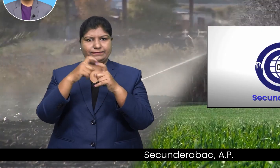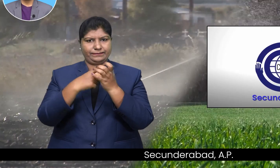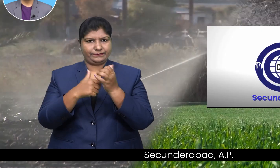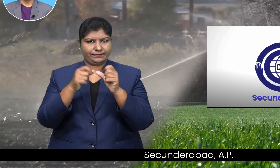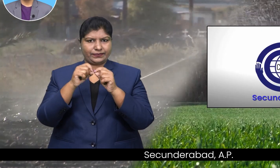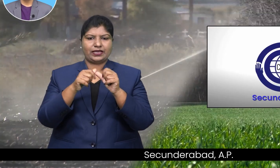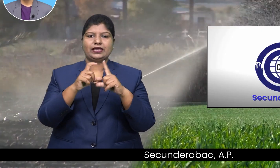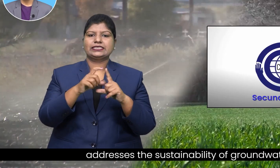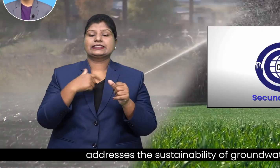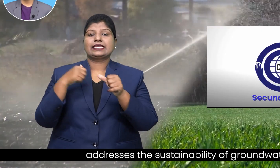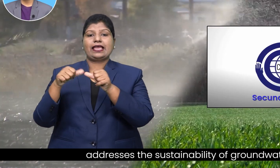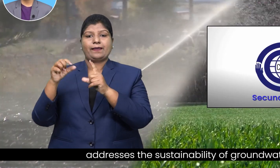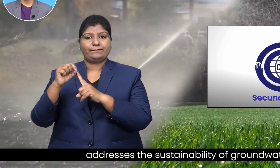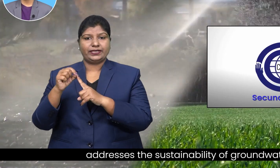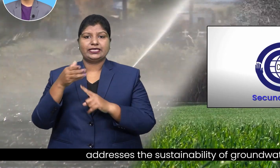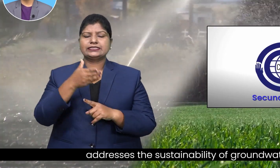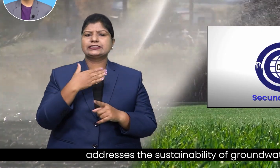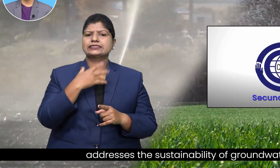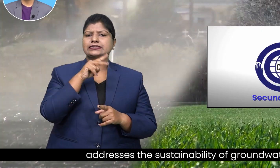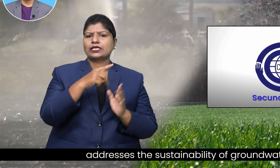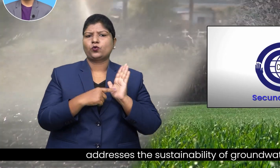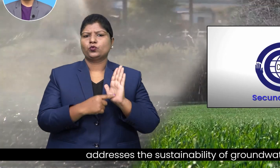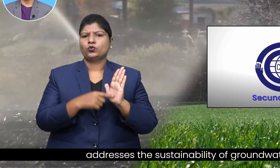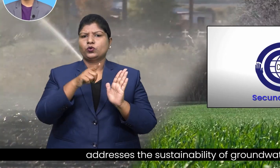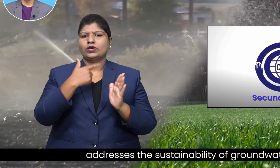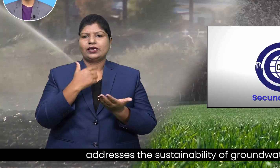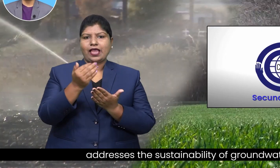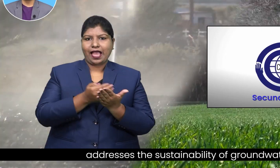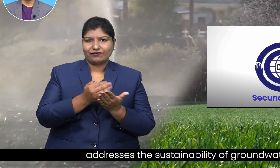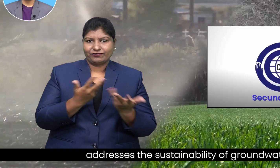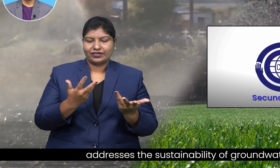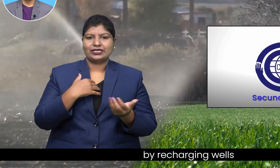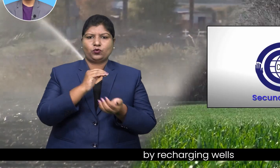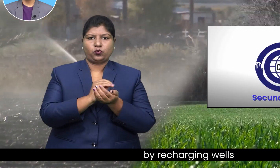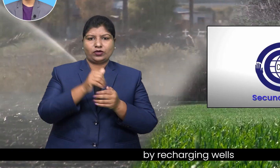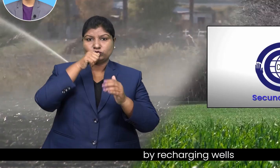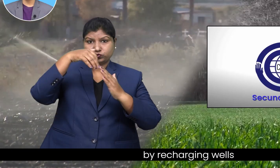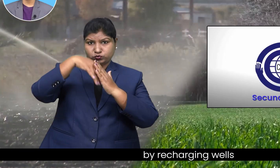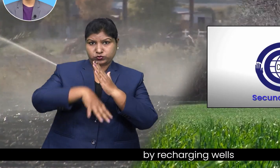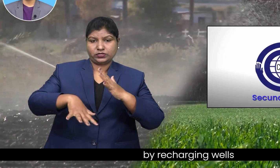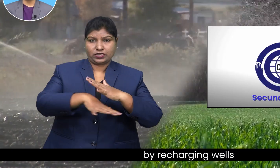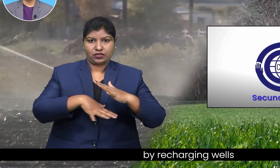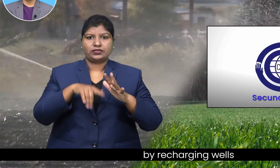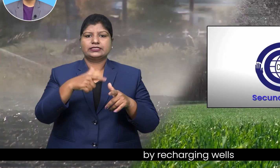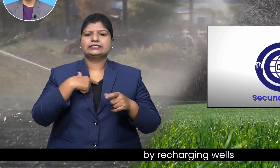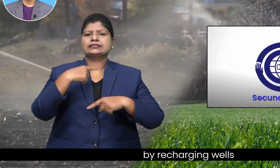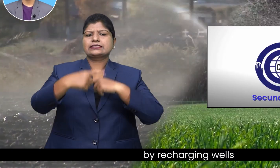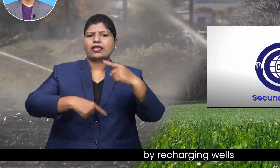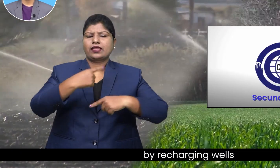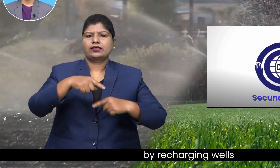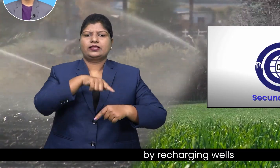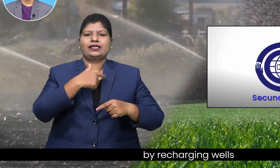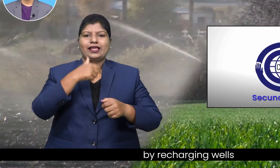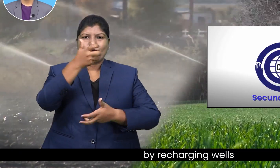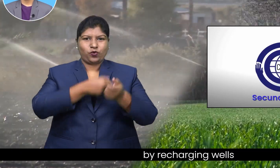AP, addresses the sustainability of groundwater by recharging wells